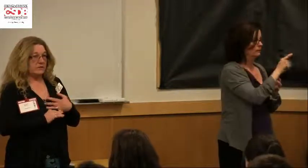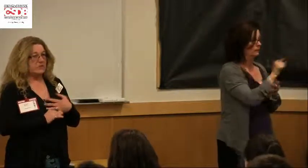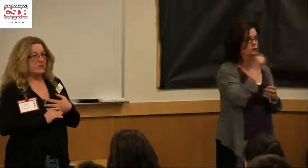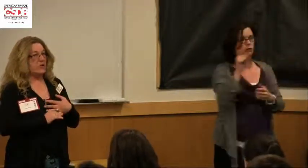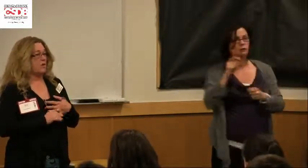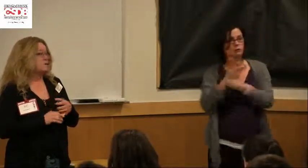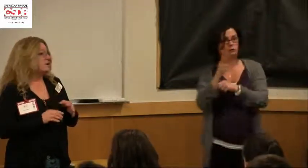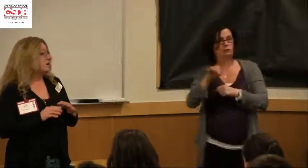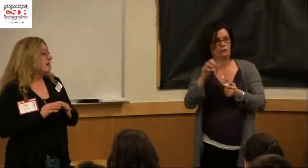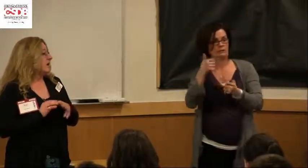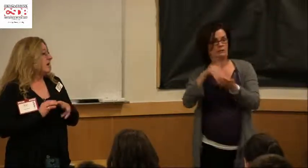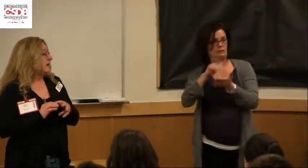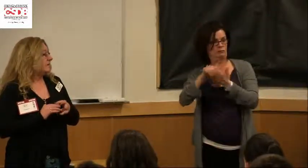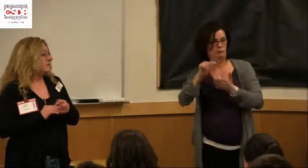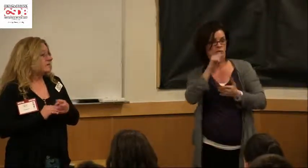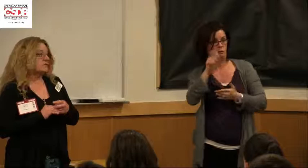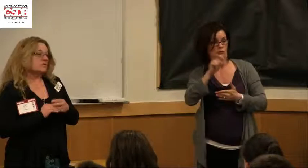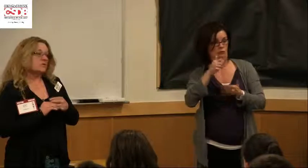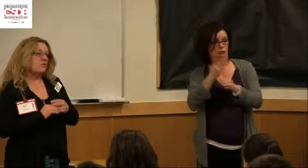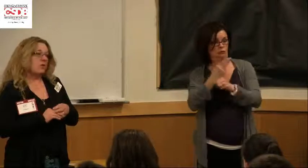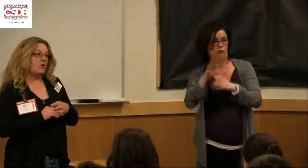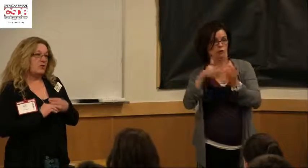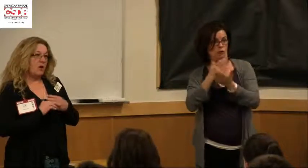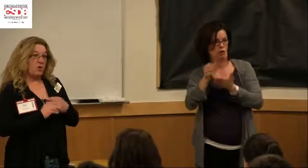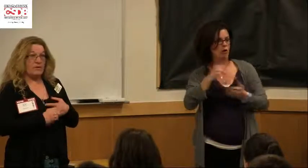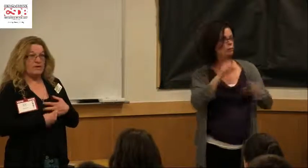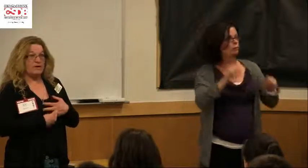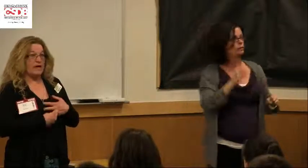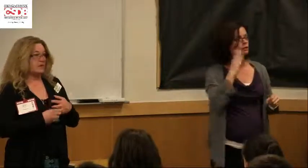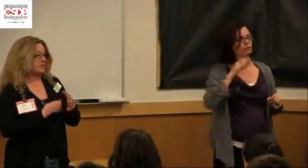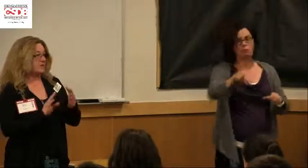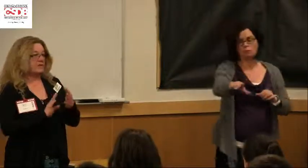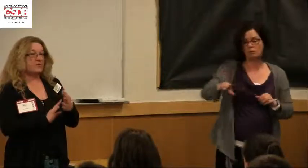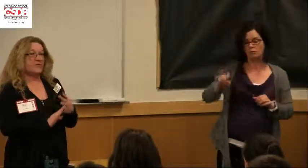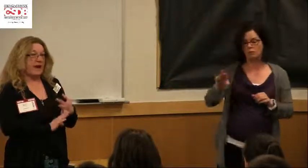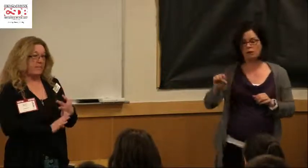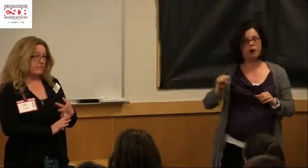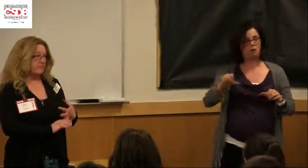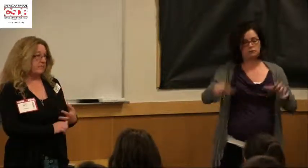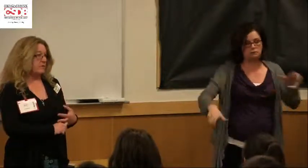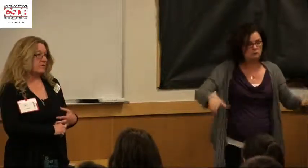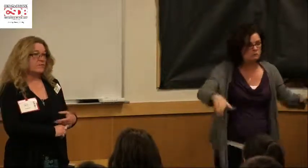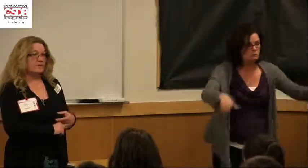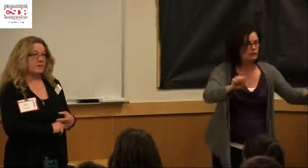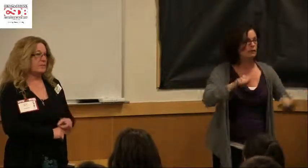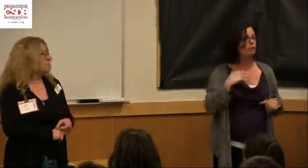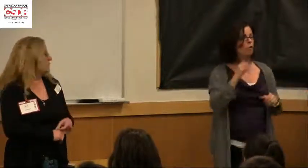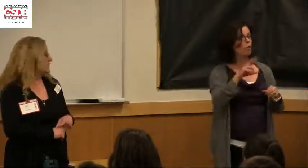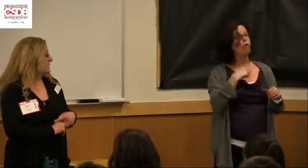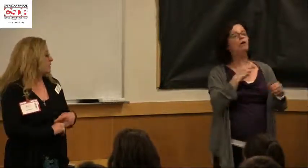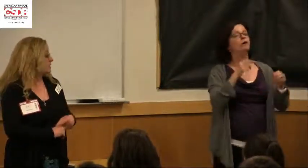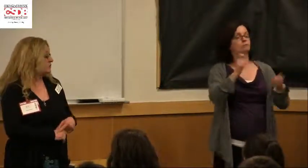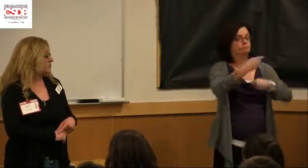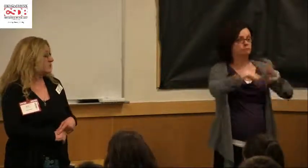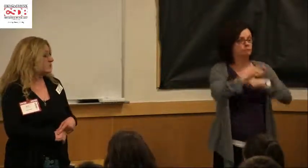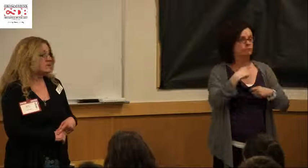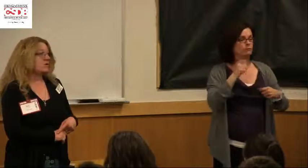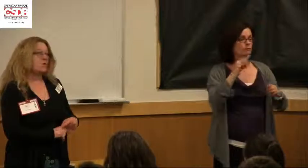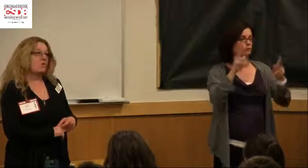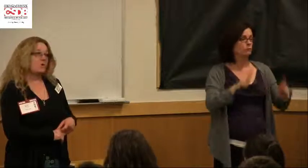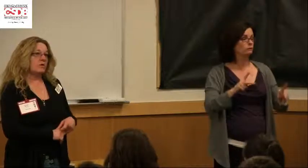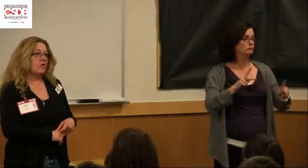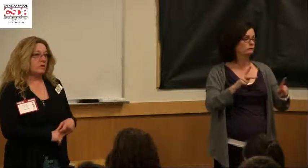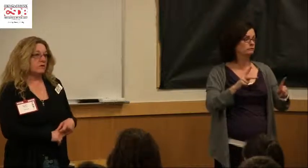grab bars installed. And also smaller home modifications like the ramps for people who are in